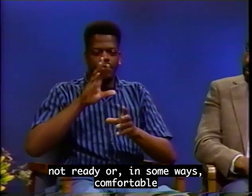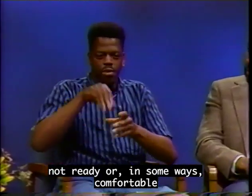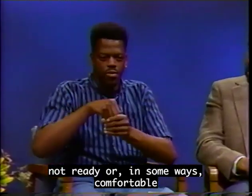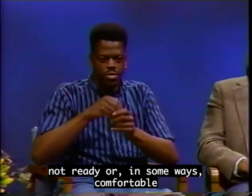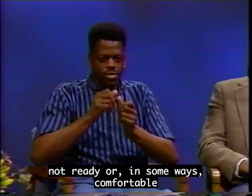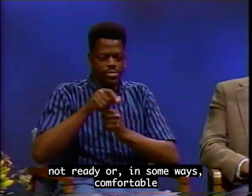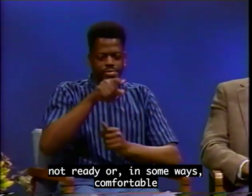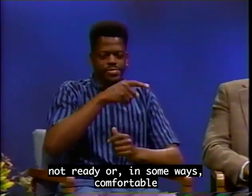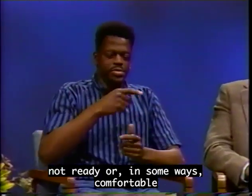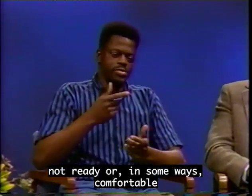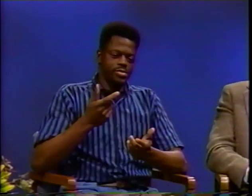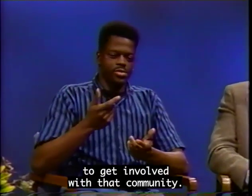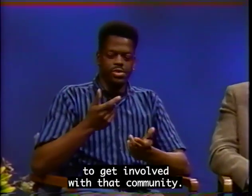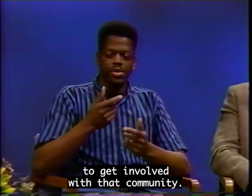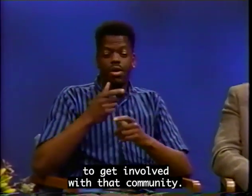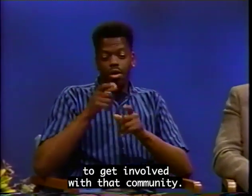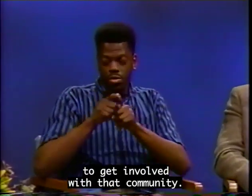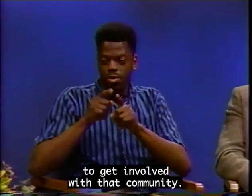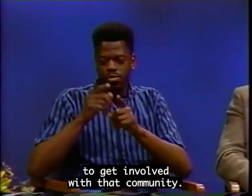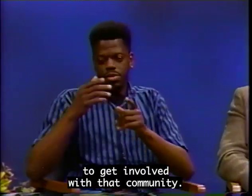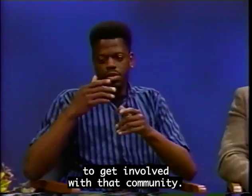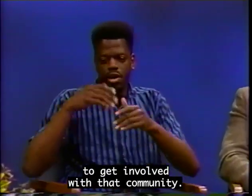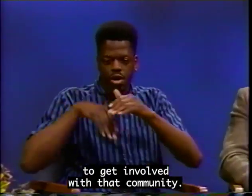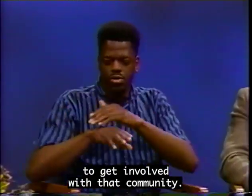ways comfortable to get involved with that community.